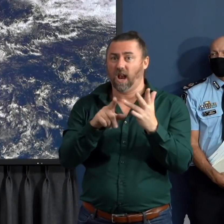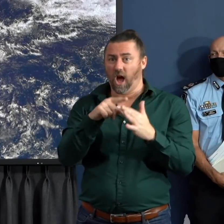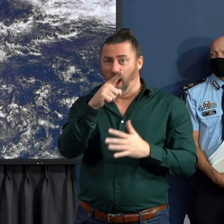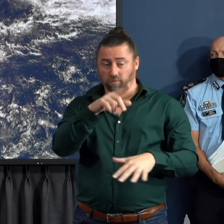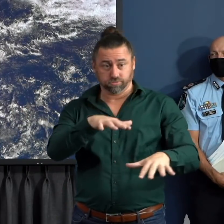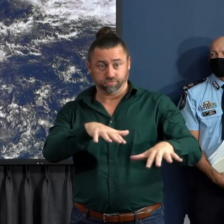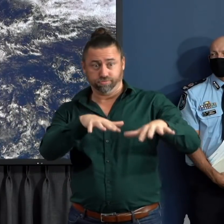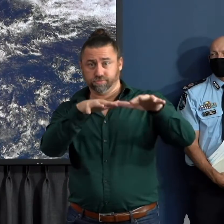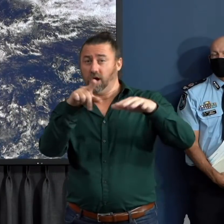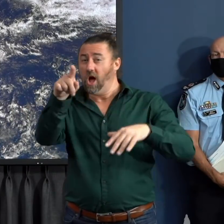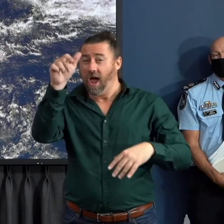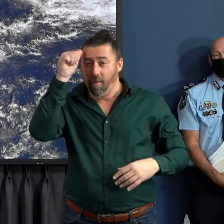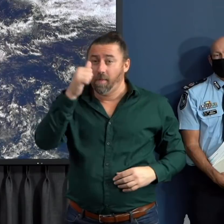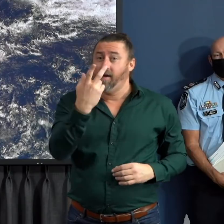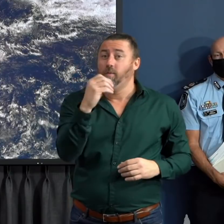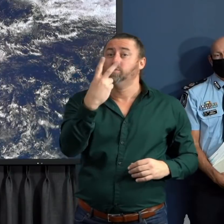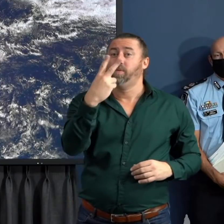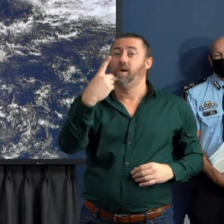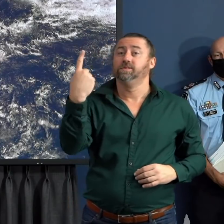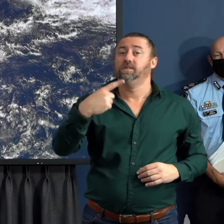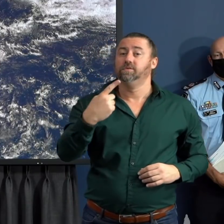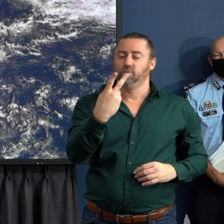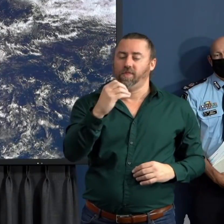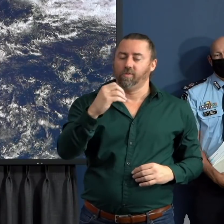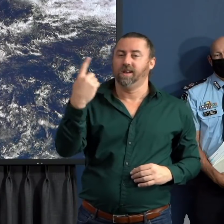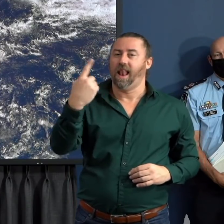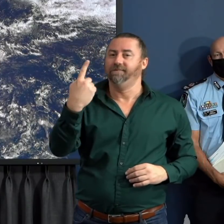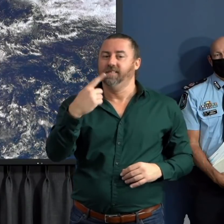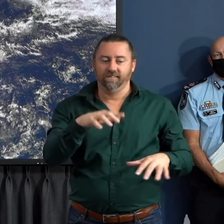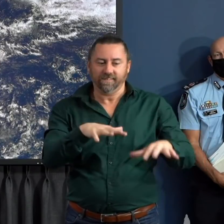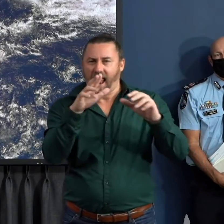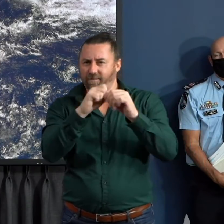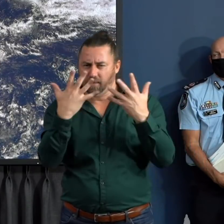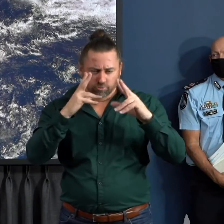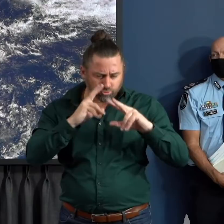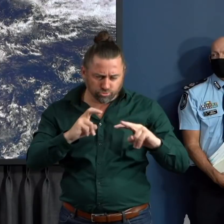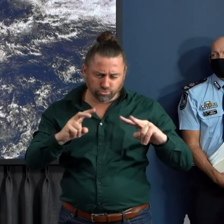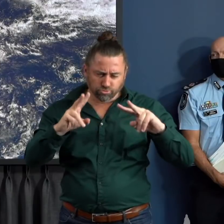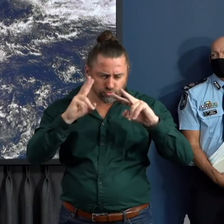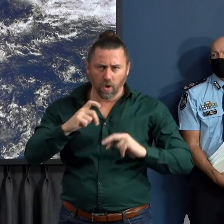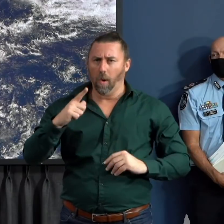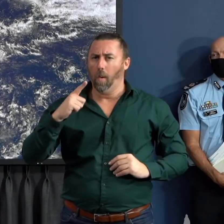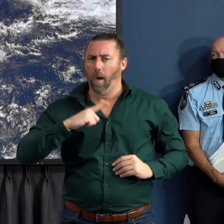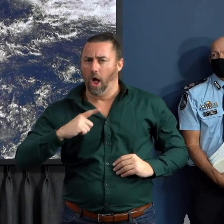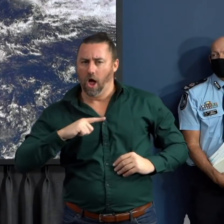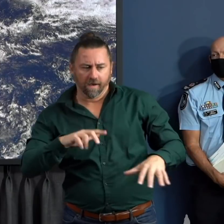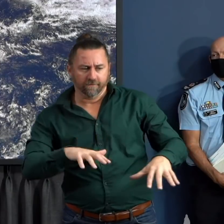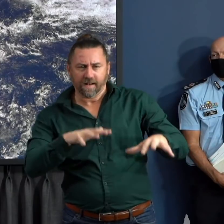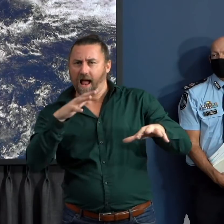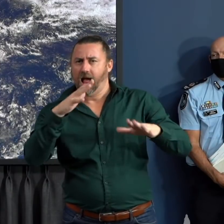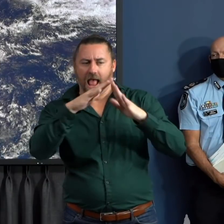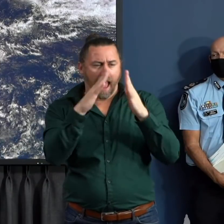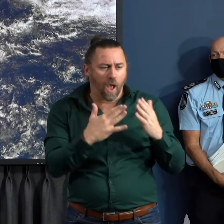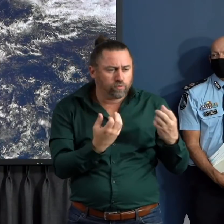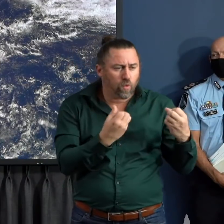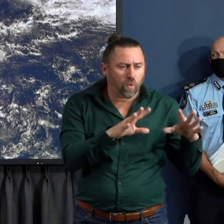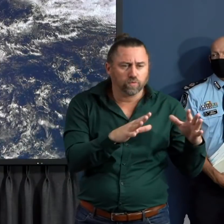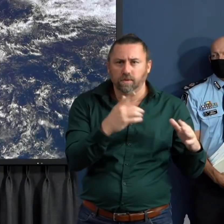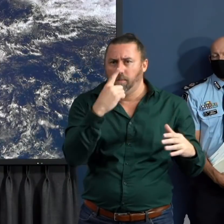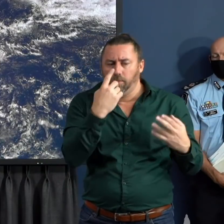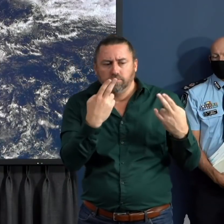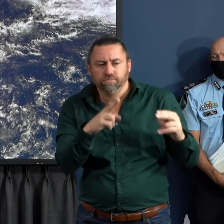an inquiry following the 2011 floods. The dam manuals have been updated, and I have